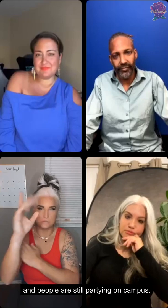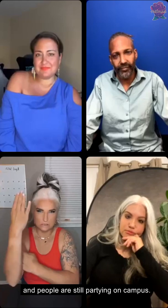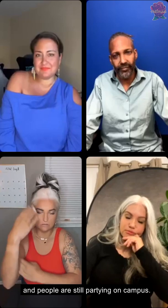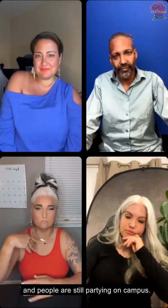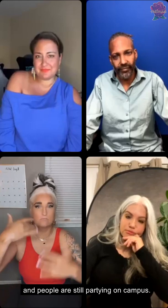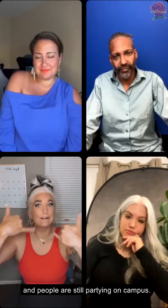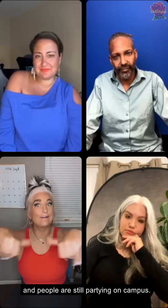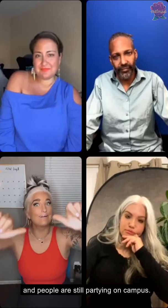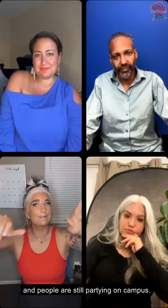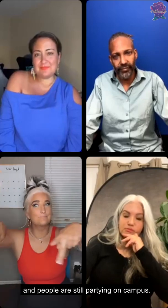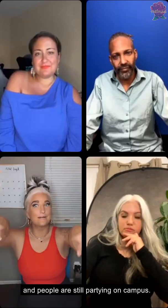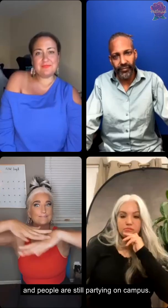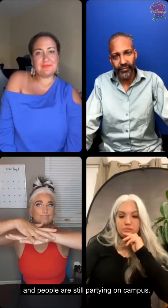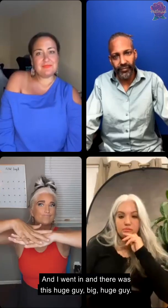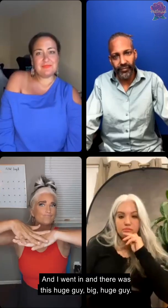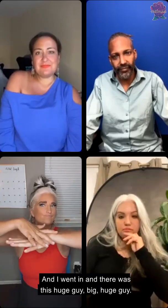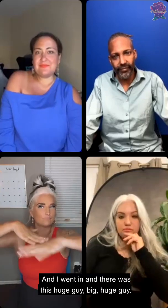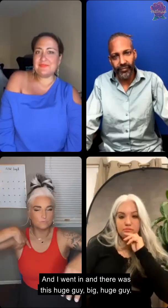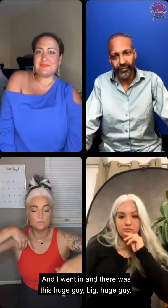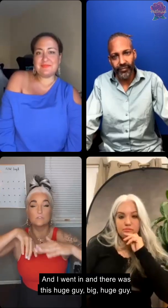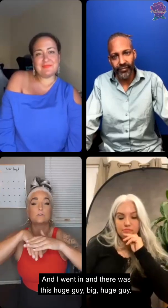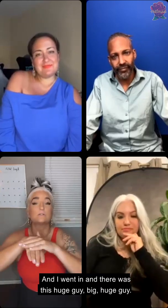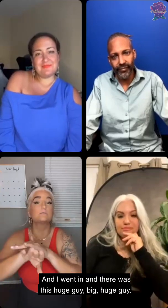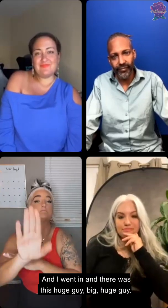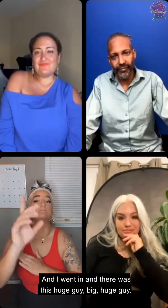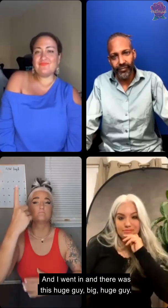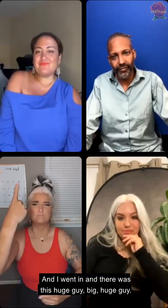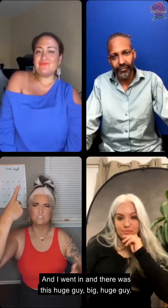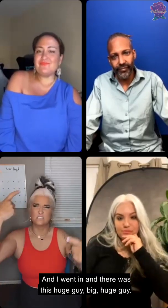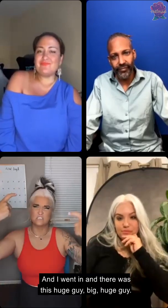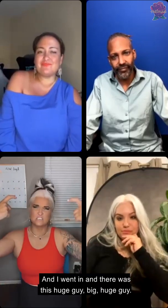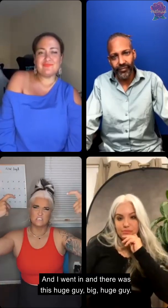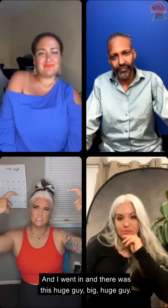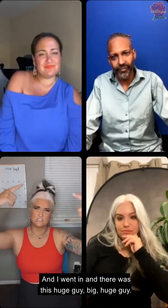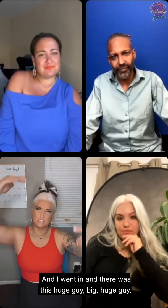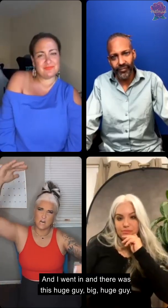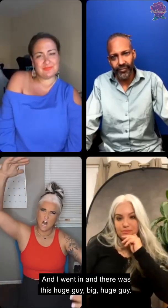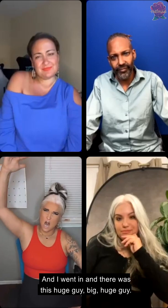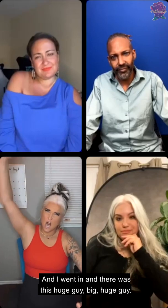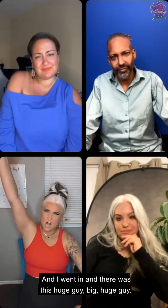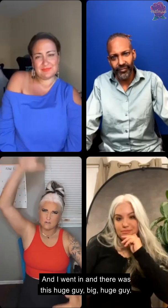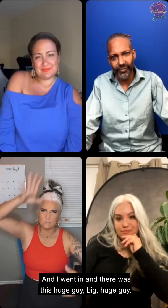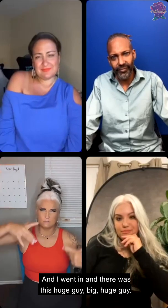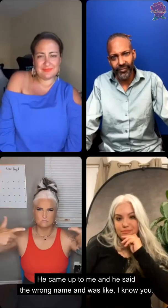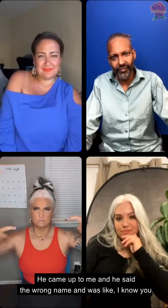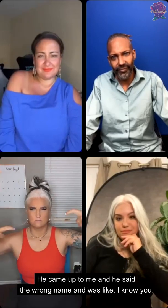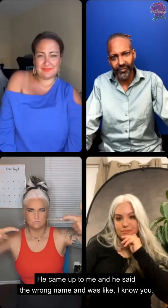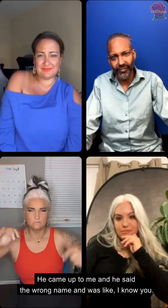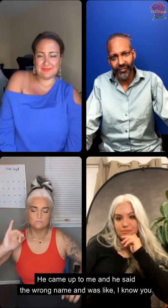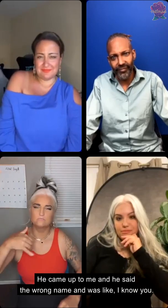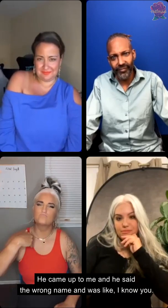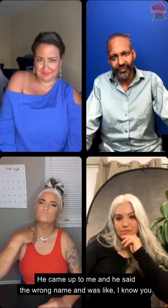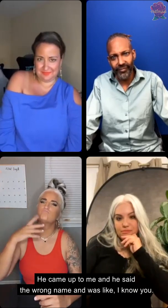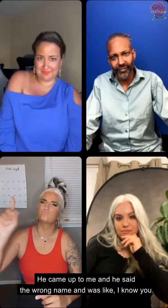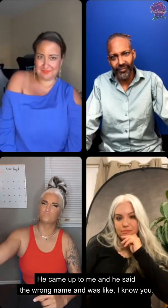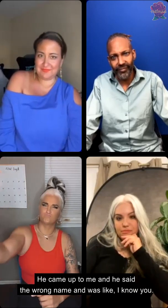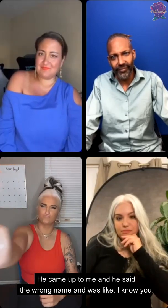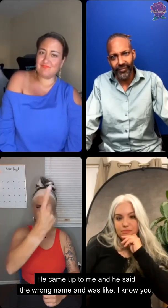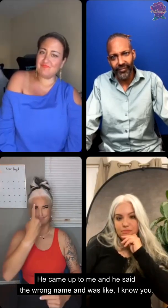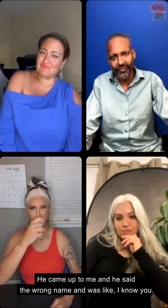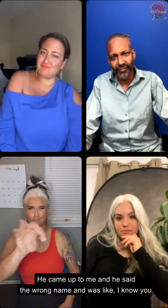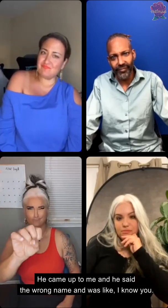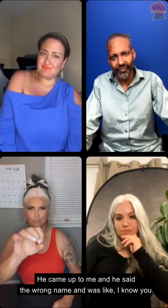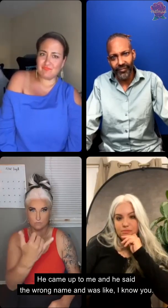at 1 a.m. and people were still partying on campus. And I went, and there was this huge guy, big, huge guy. He came up to